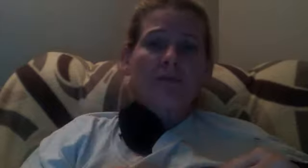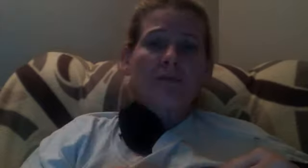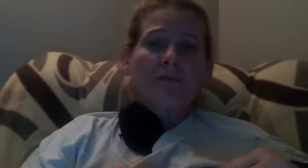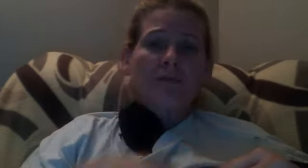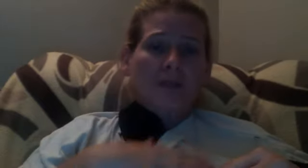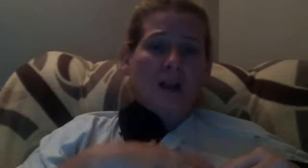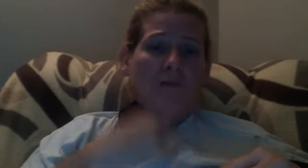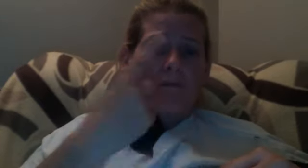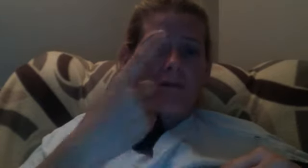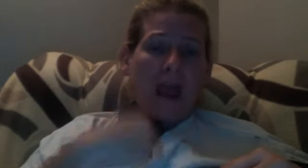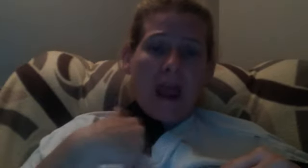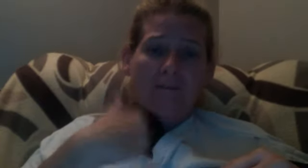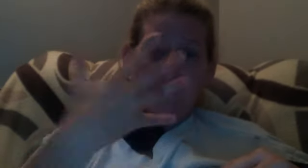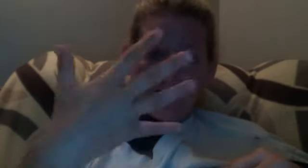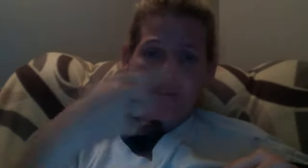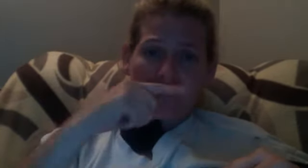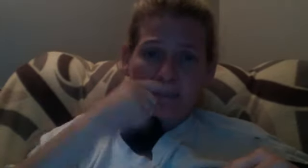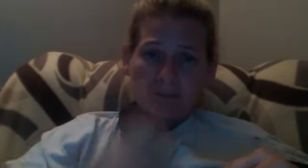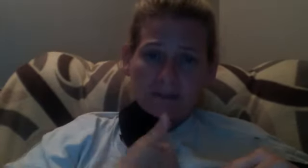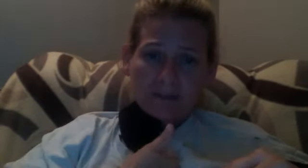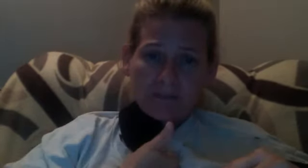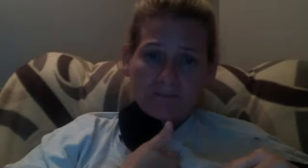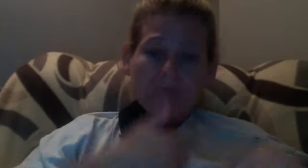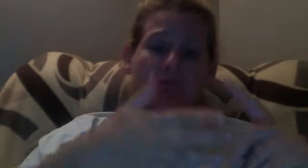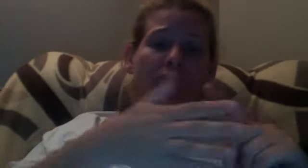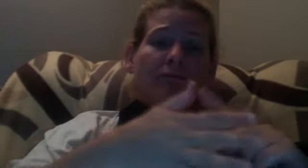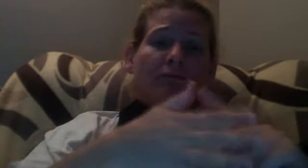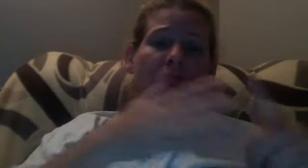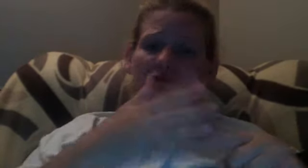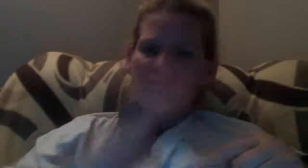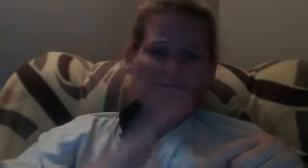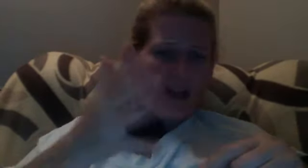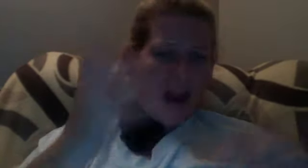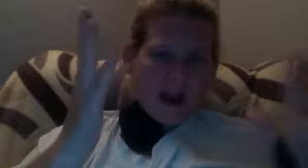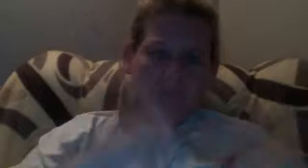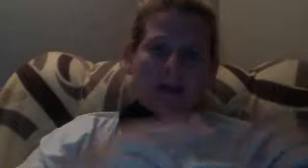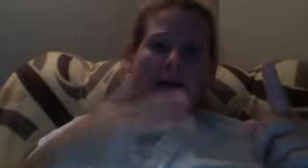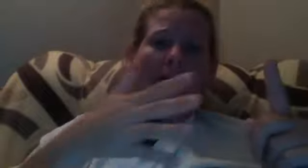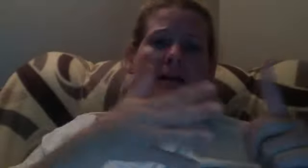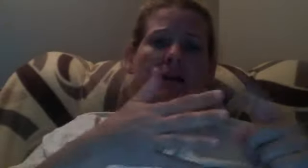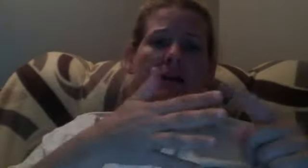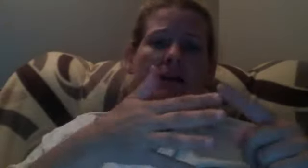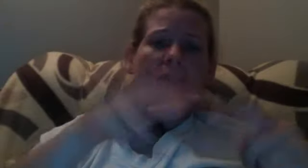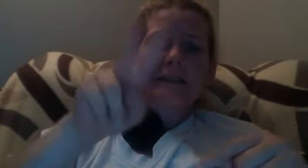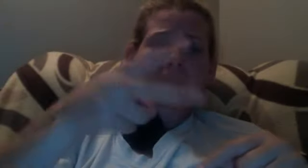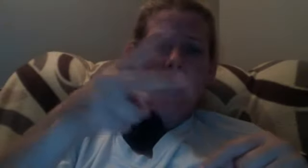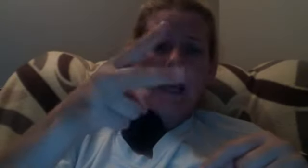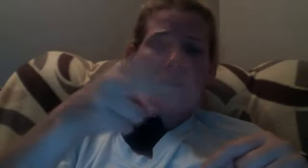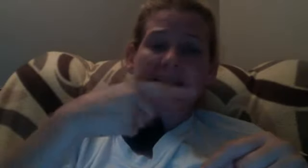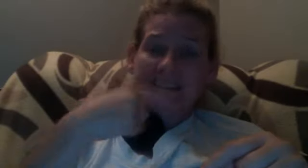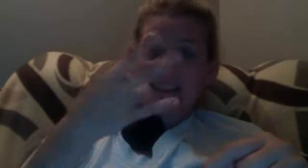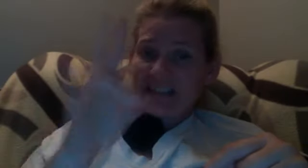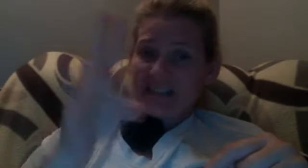New revolutionary scope with dual blast technology. Obliterate strong food odor that kills bad breath germs, leaving your breath minty